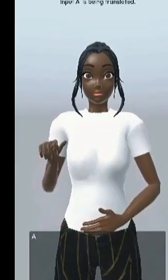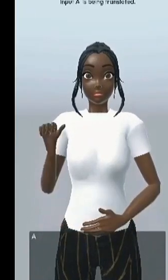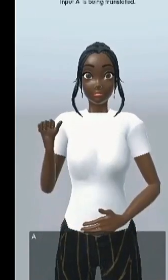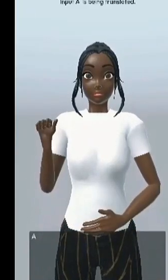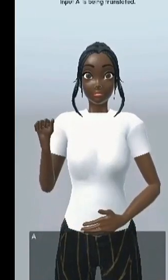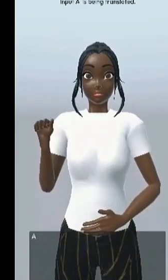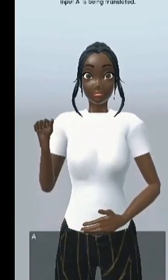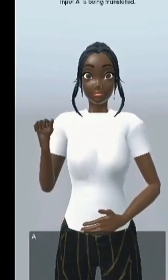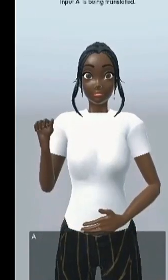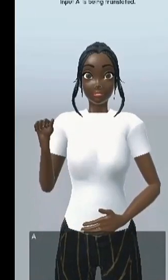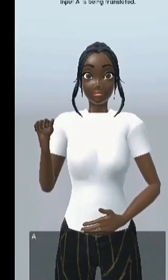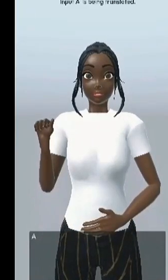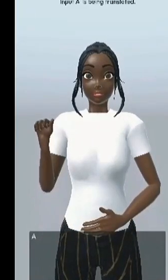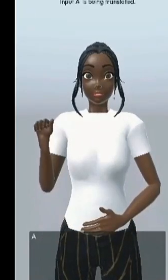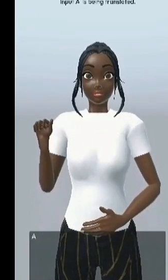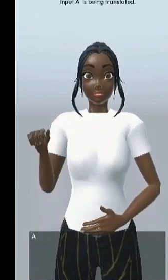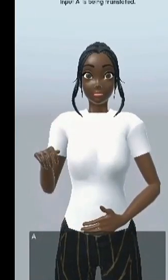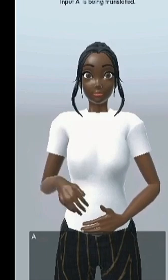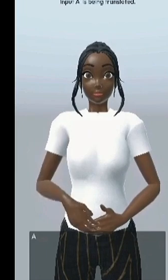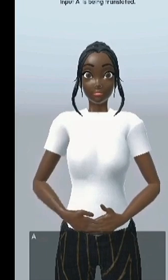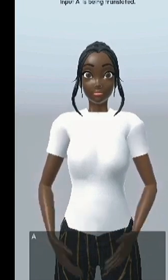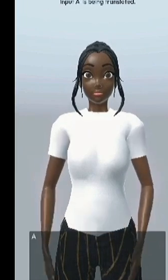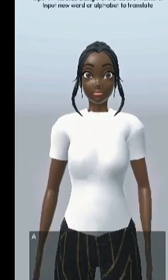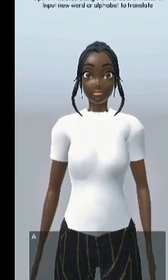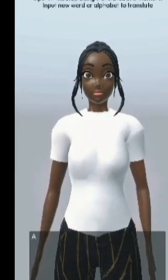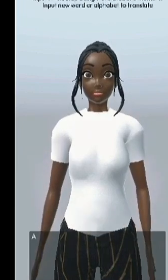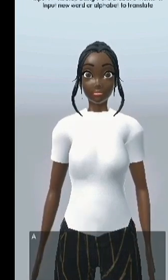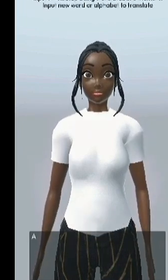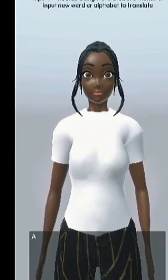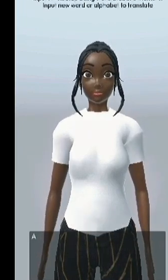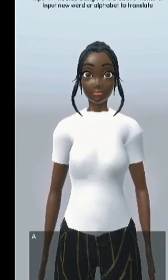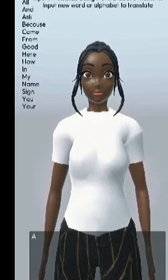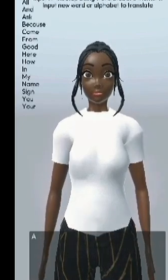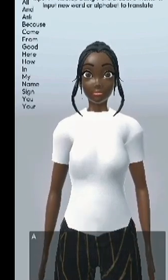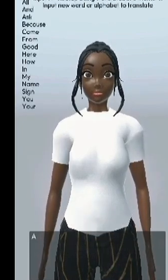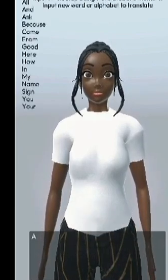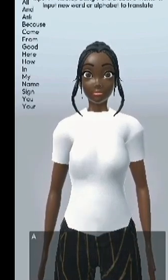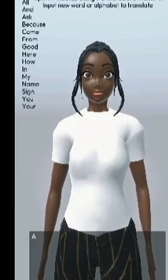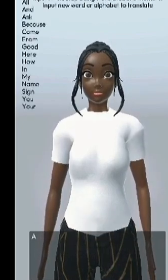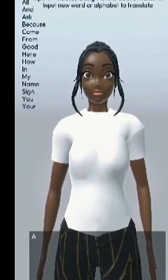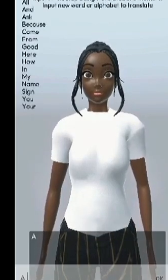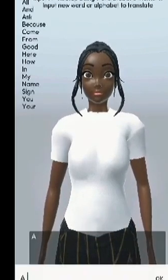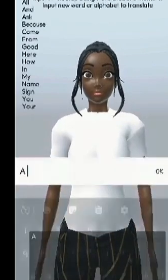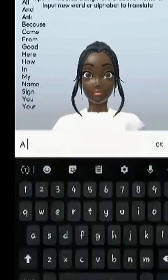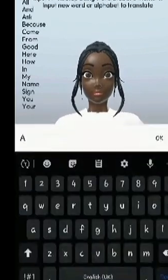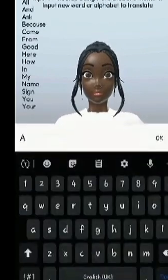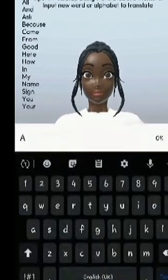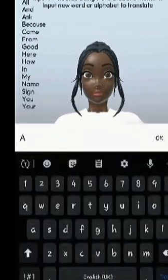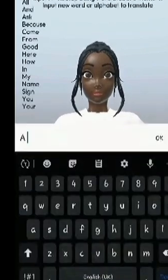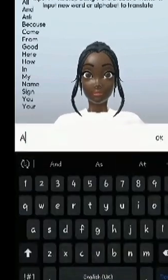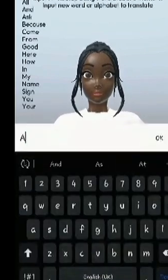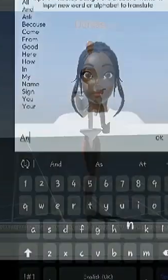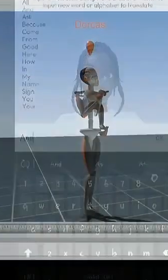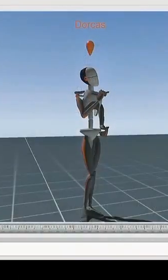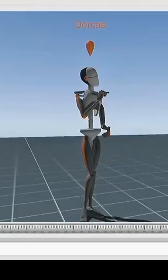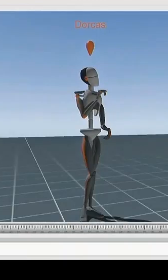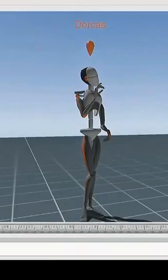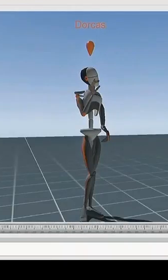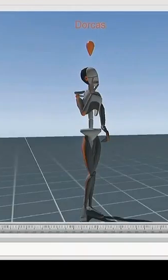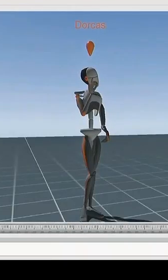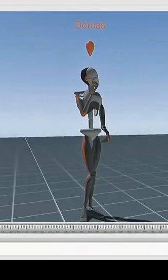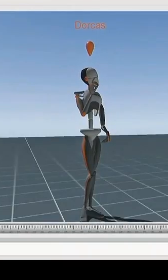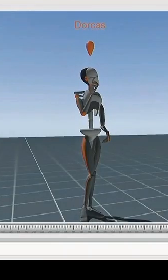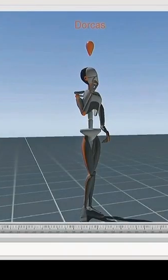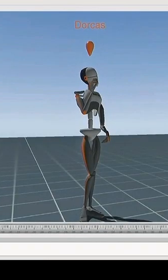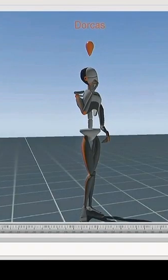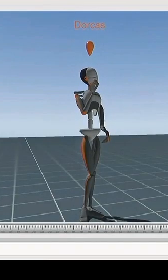interpreted and the avatar is able to do this for you. So this is an older version of our product. We will be doing a demonstration with the newer